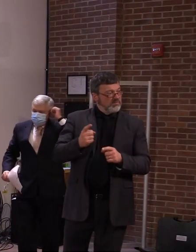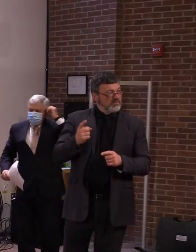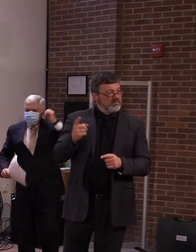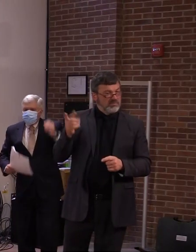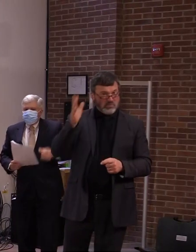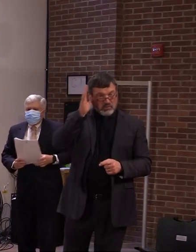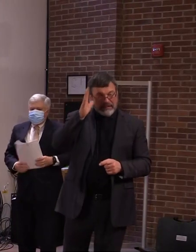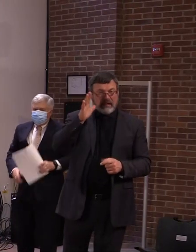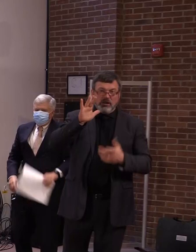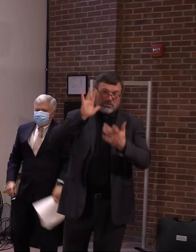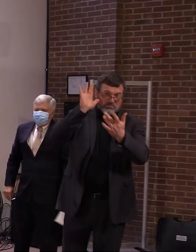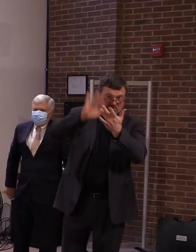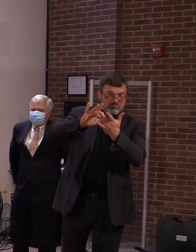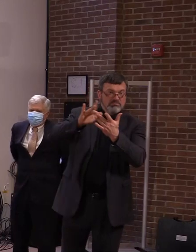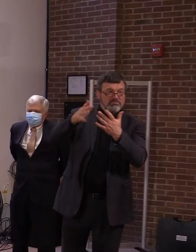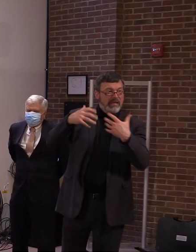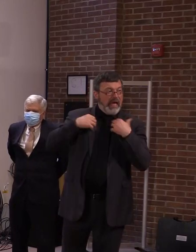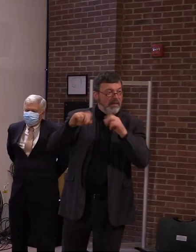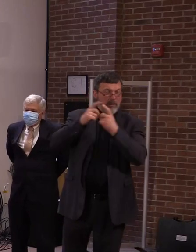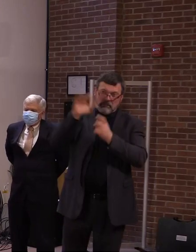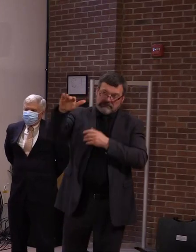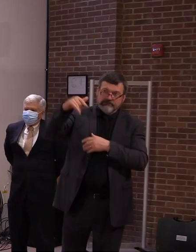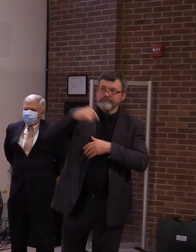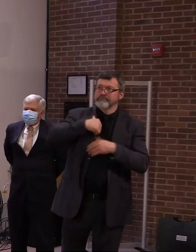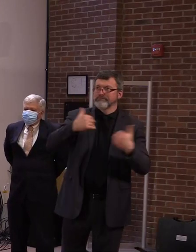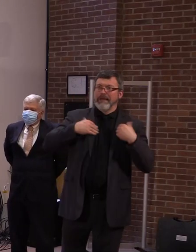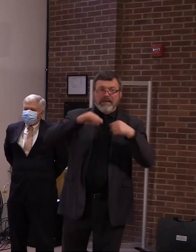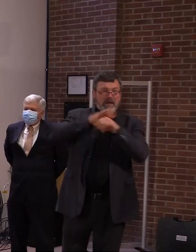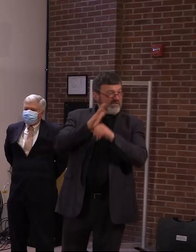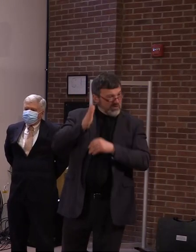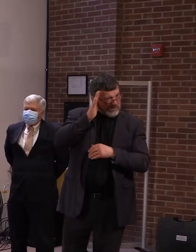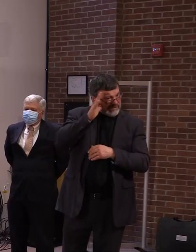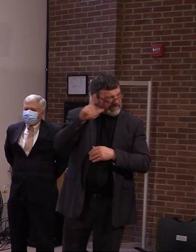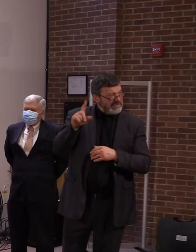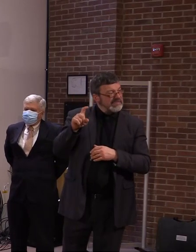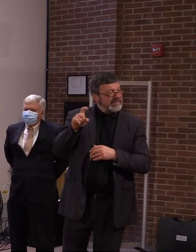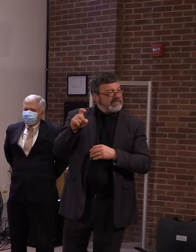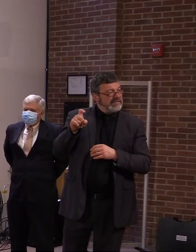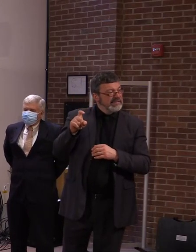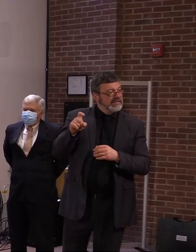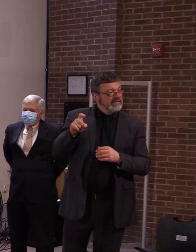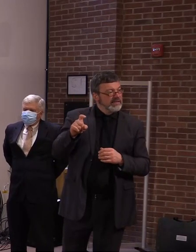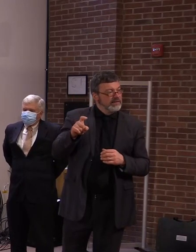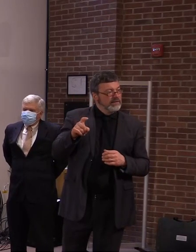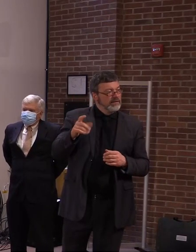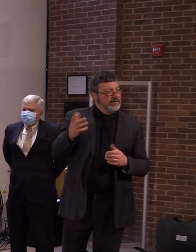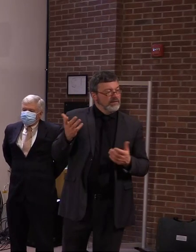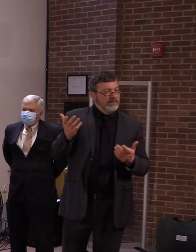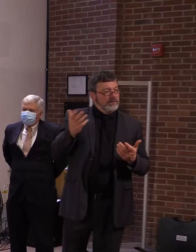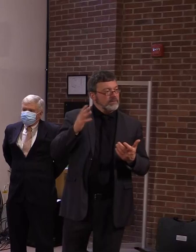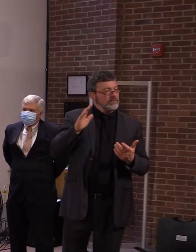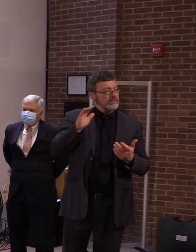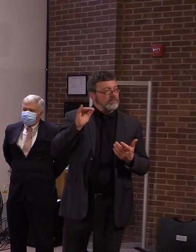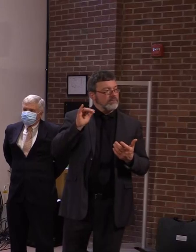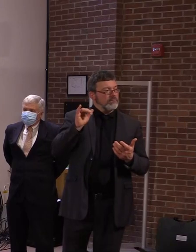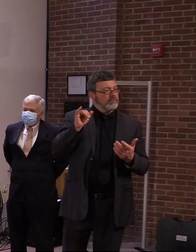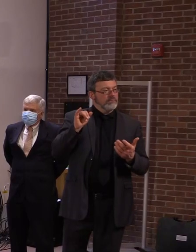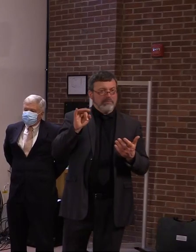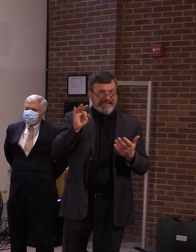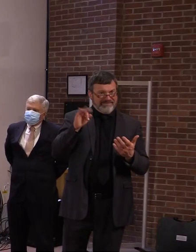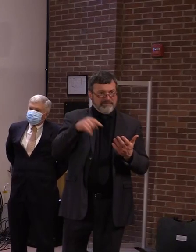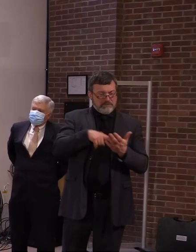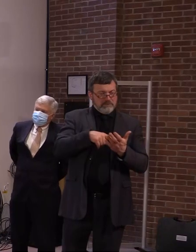across the state? And that could be to the detriment of the response. Yeah, that